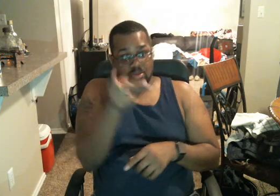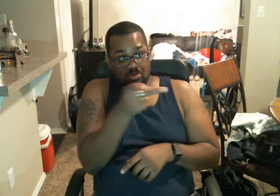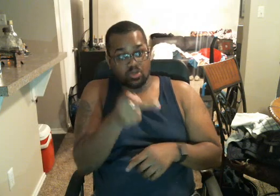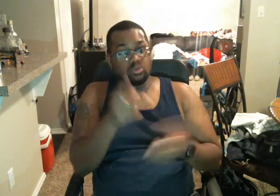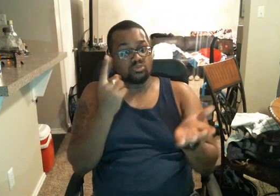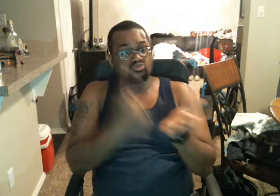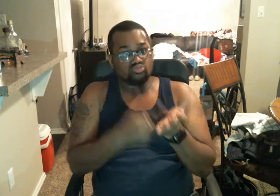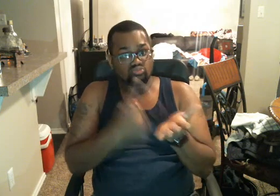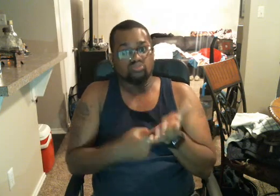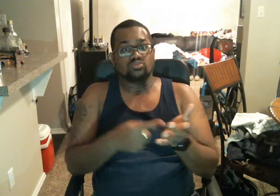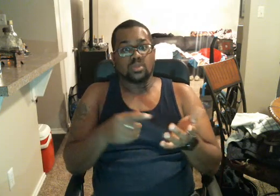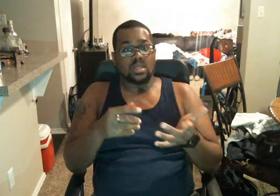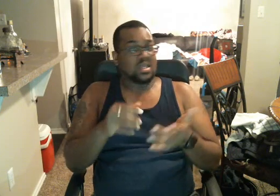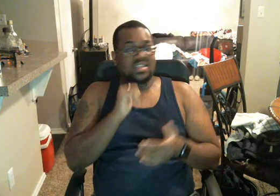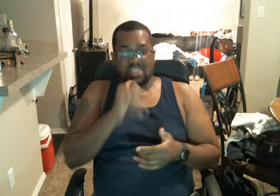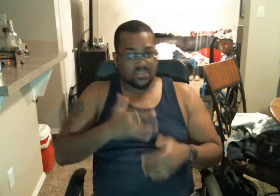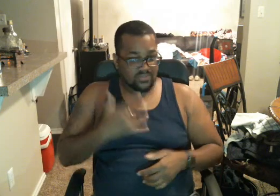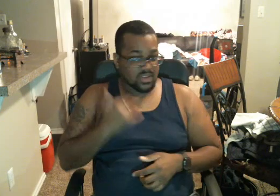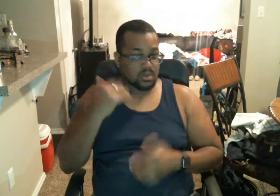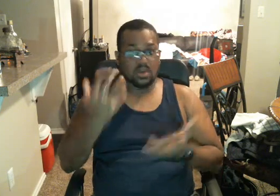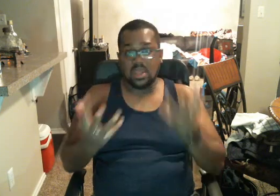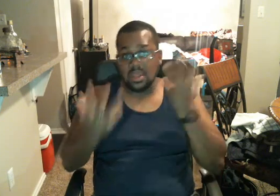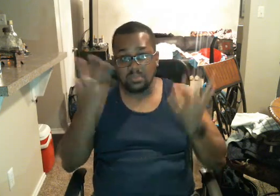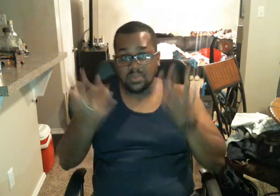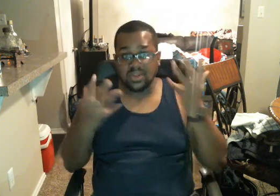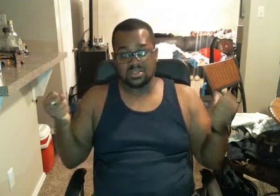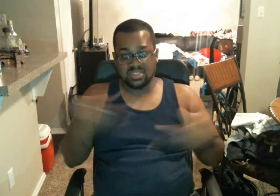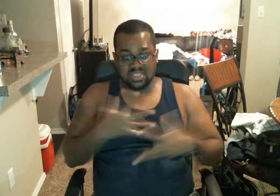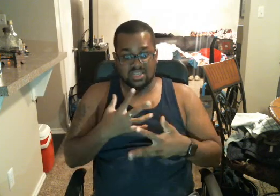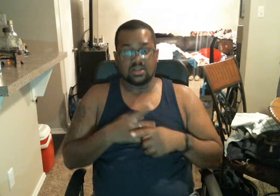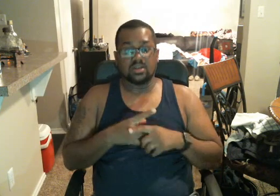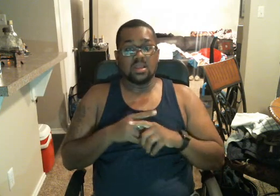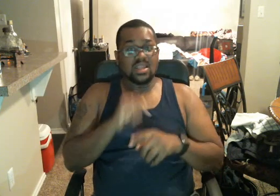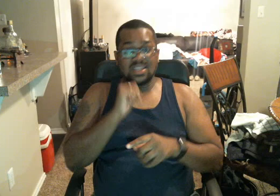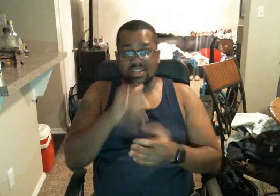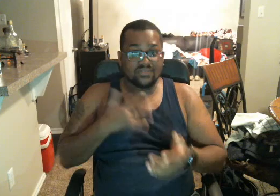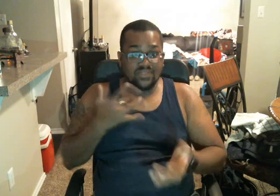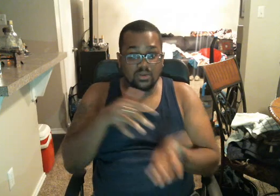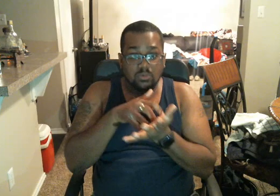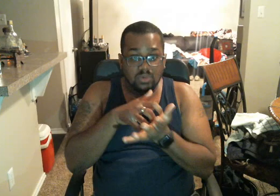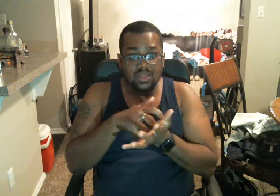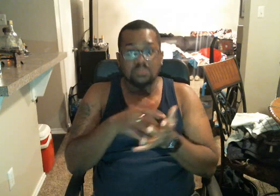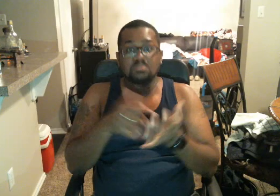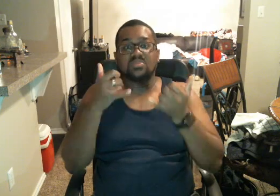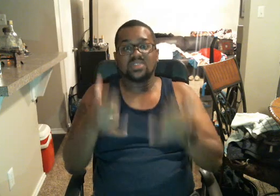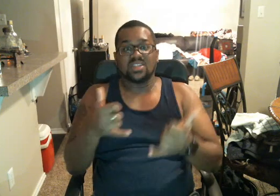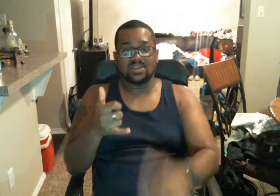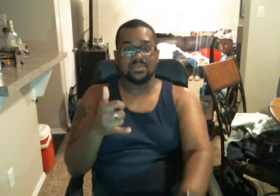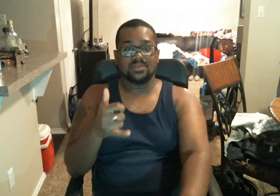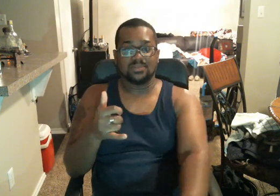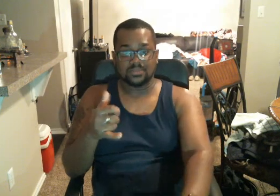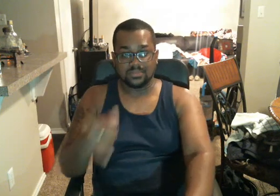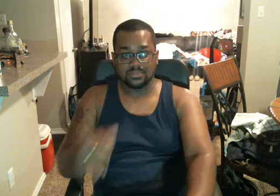weak. So now I have the confidence to share this with you. So I have a number of different roles in my life.